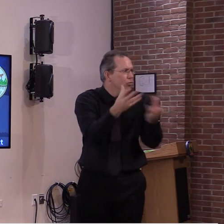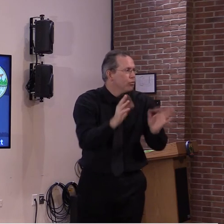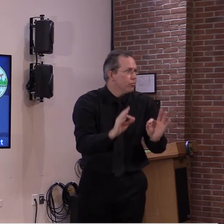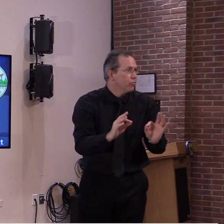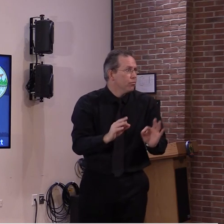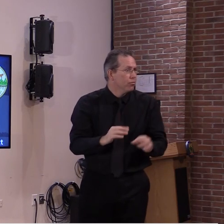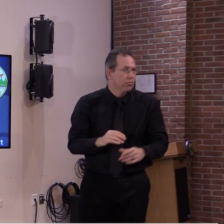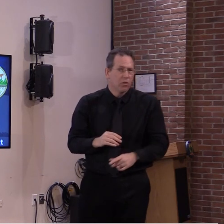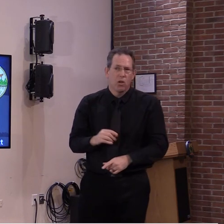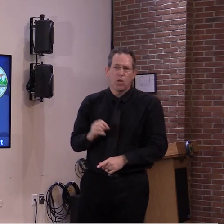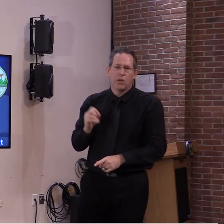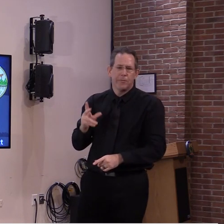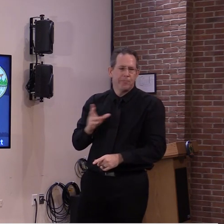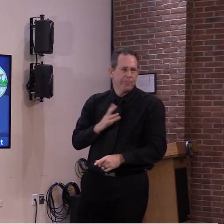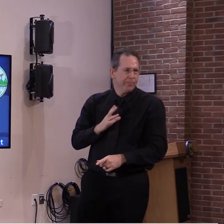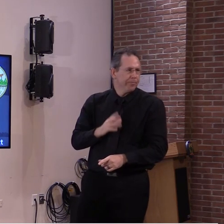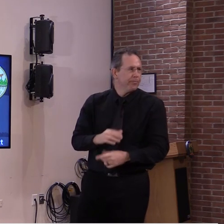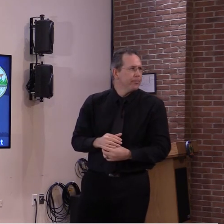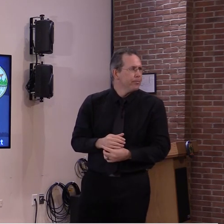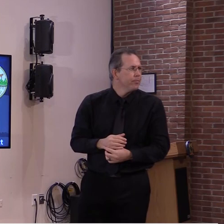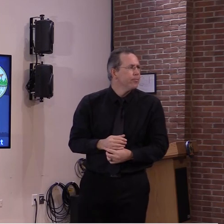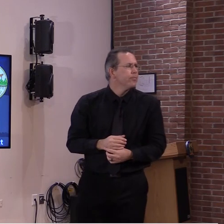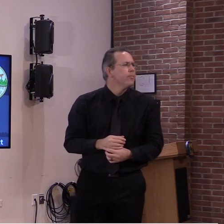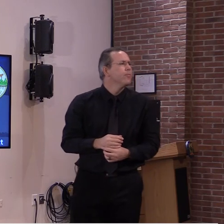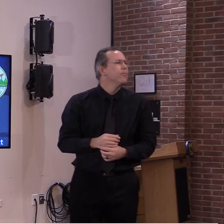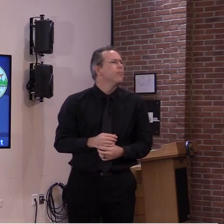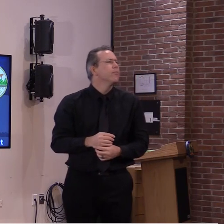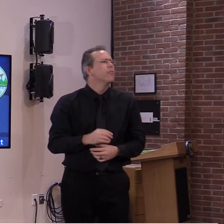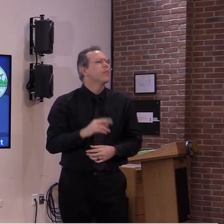questioner, Peter Hirschfeld, VPR.